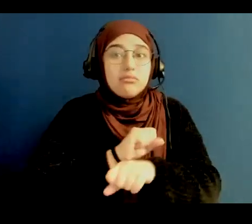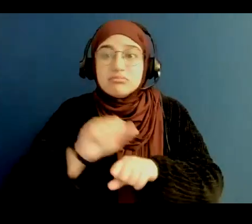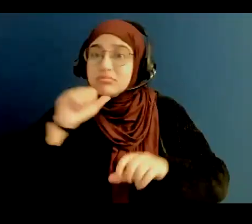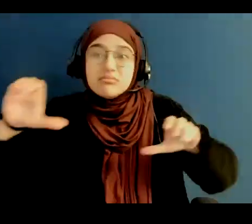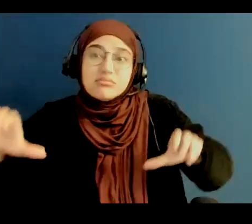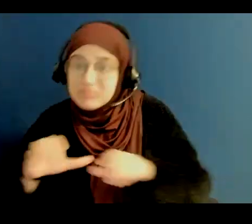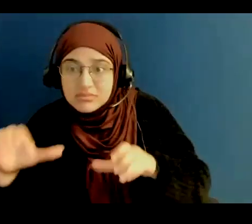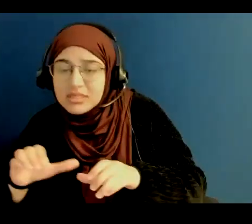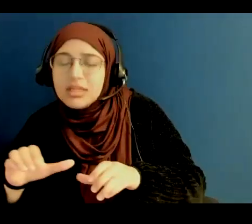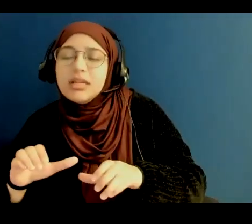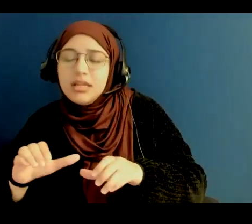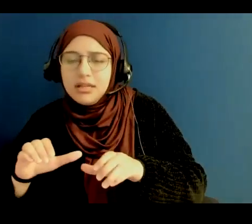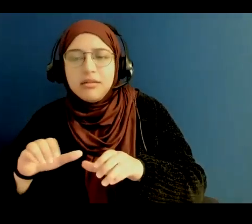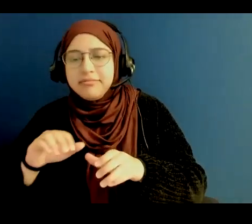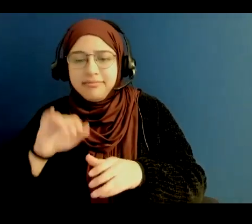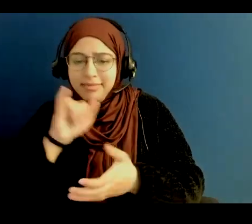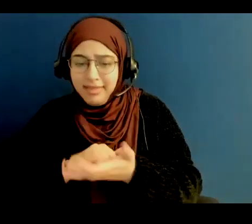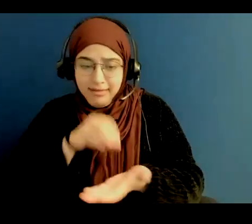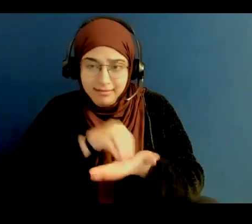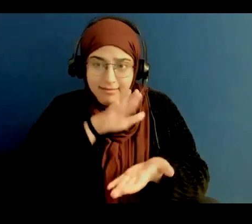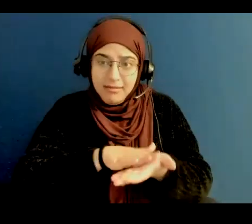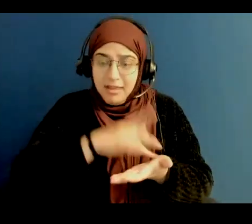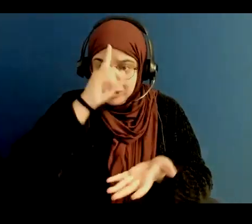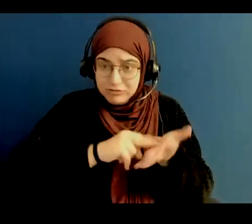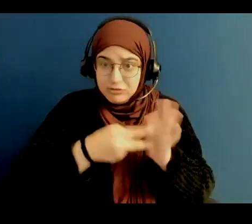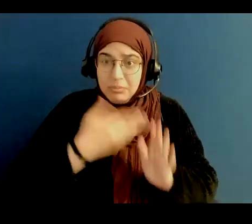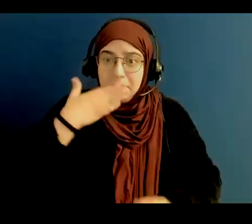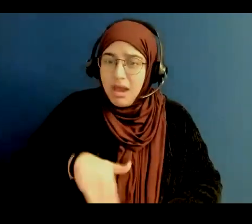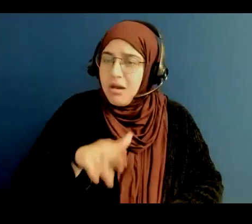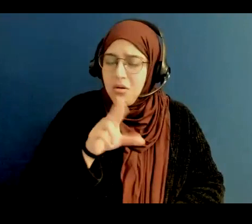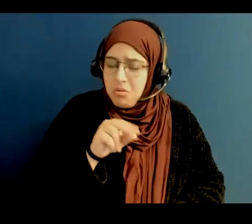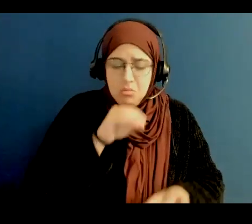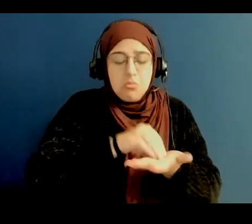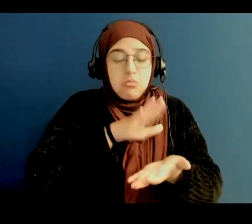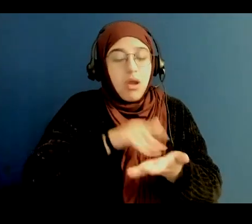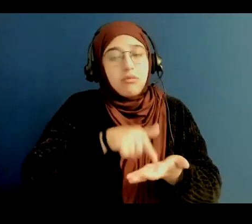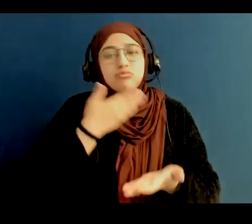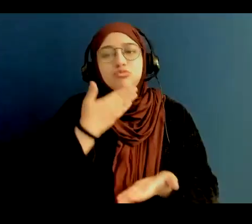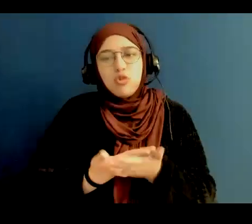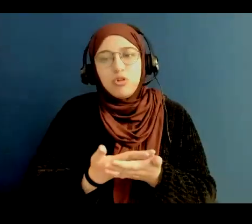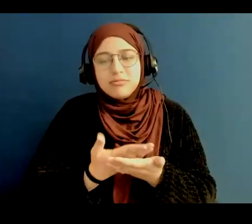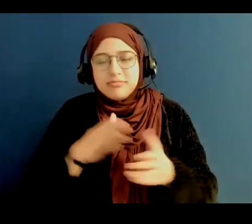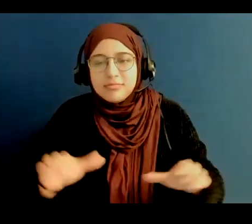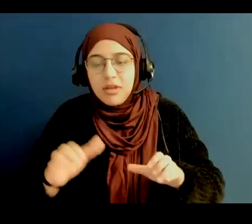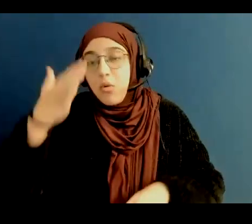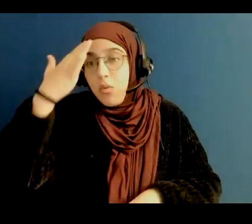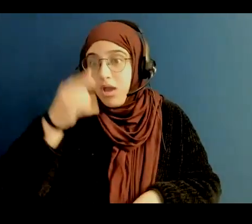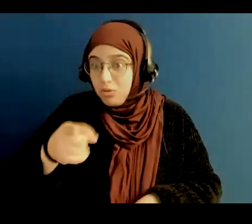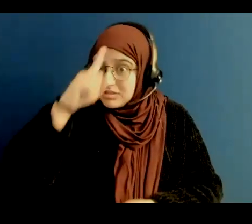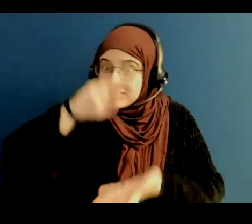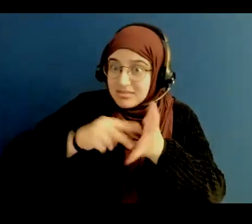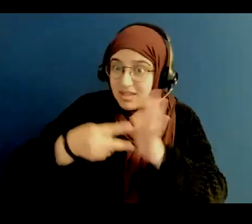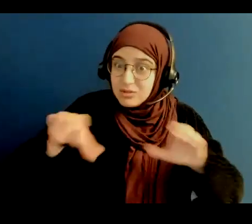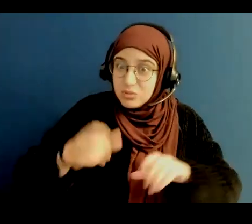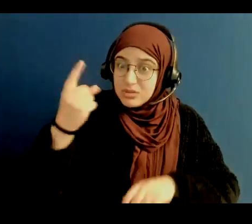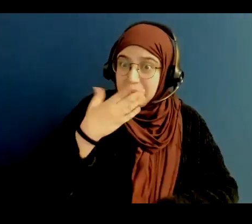the intention is not written as a bad thing. In fact, you get a good deed for it because you intended to do something bad,